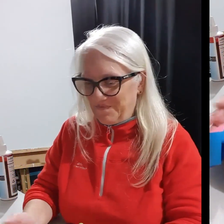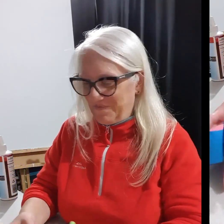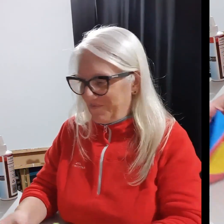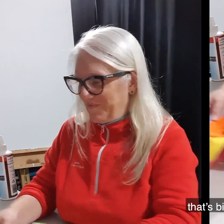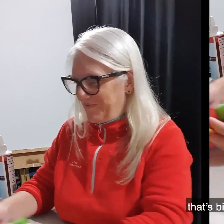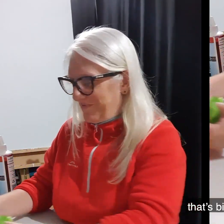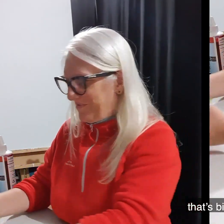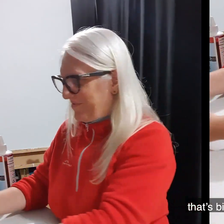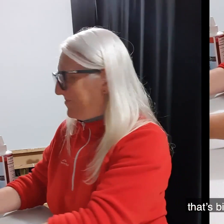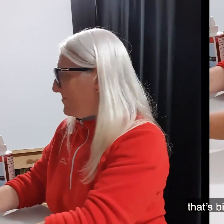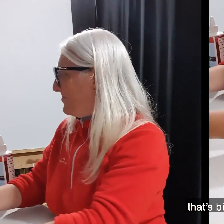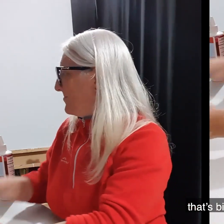That's bye.